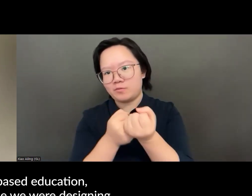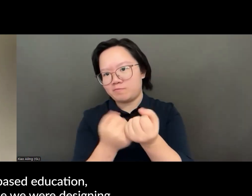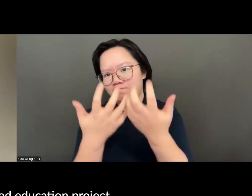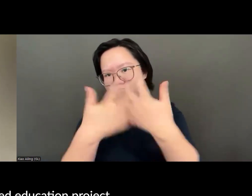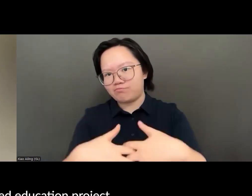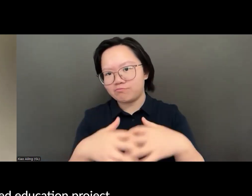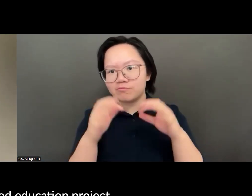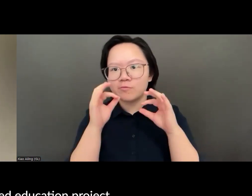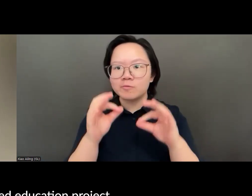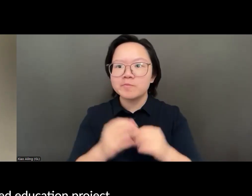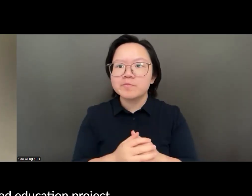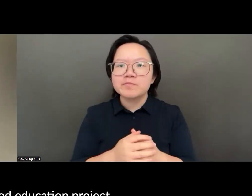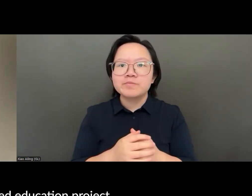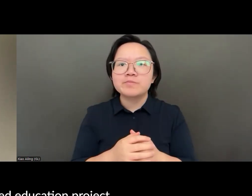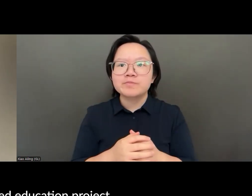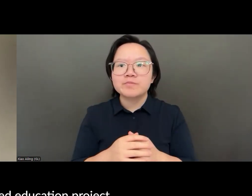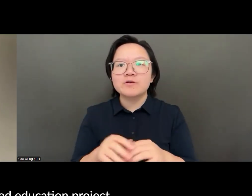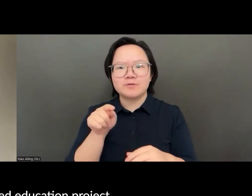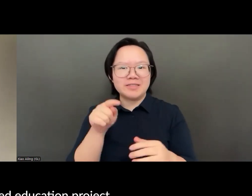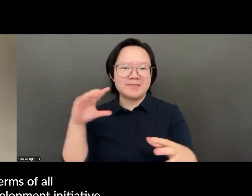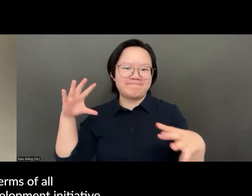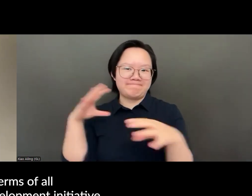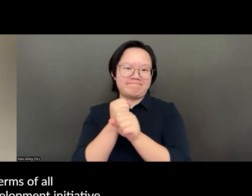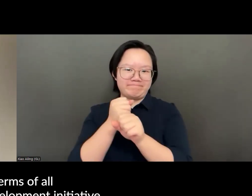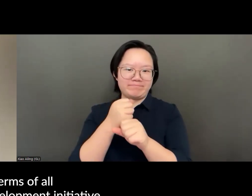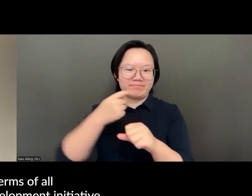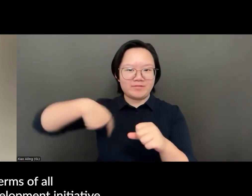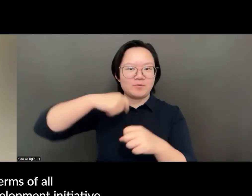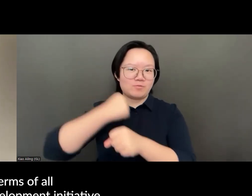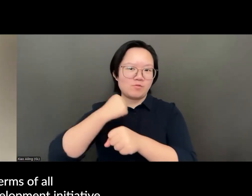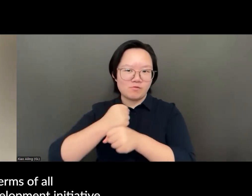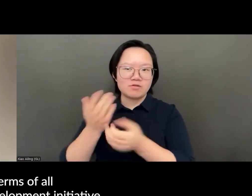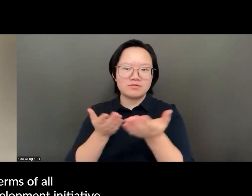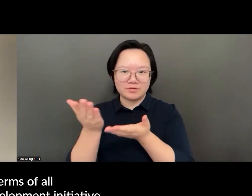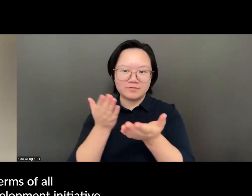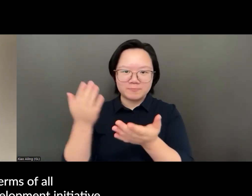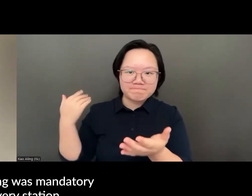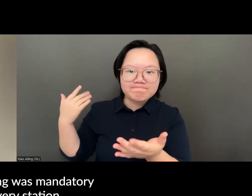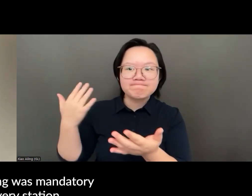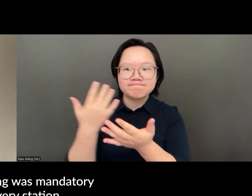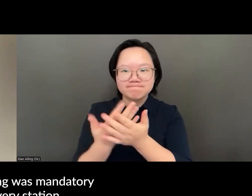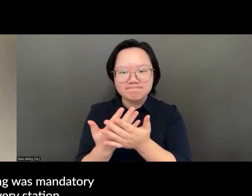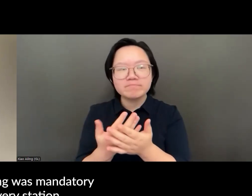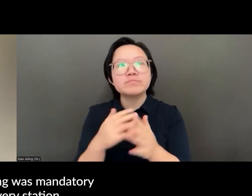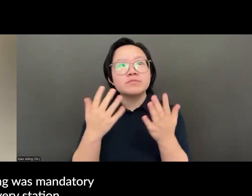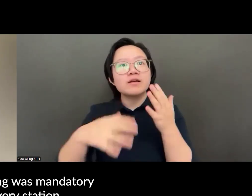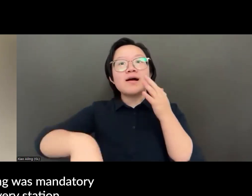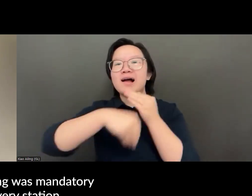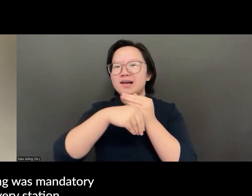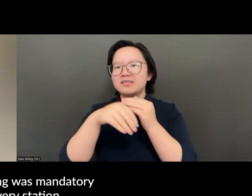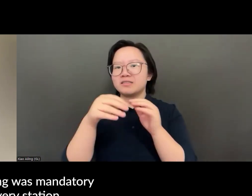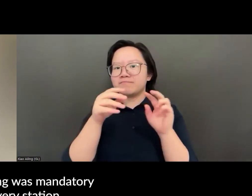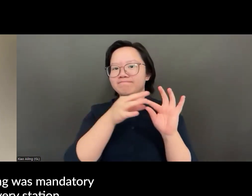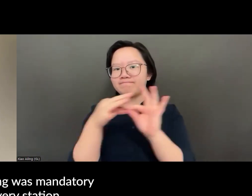were designing the home-based education project in terms of all capacity development initiative. Safeguarding